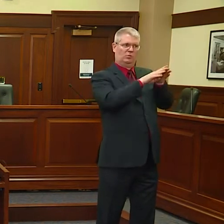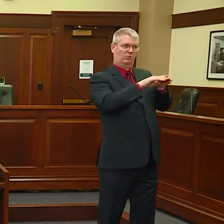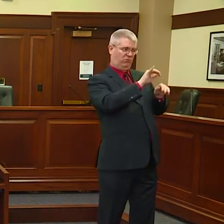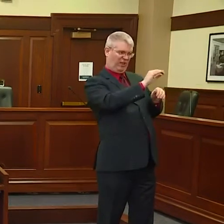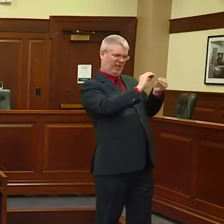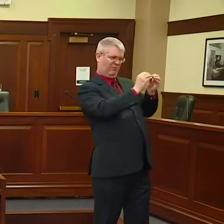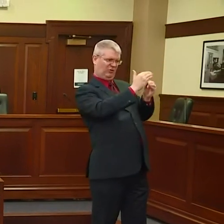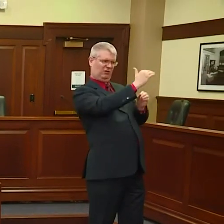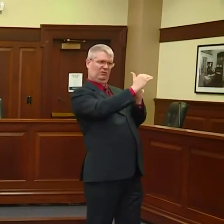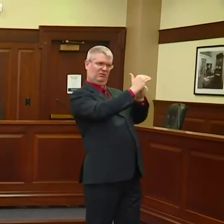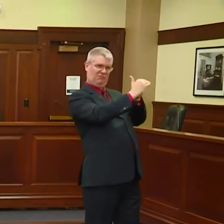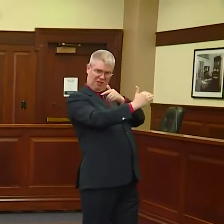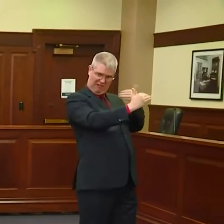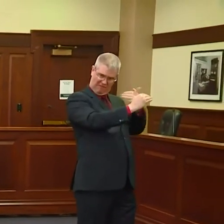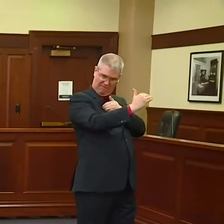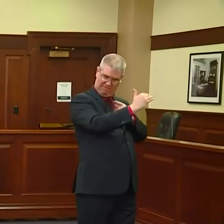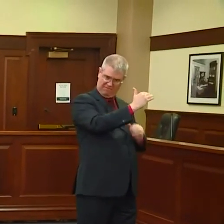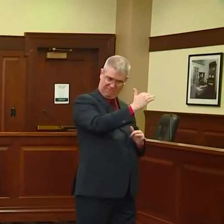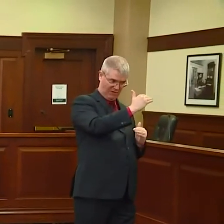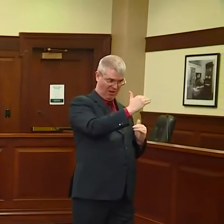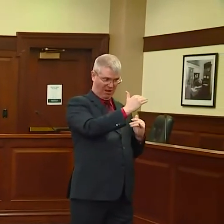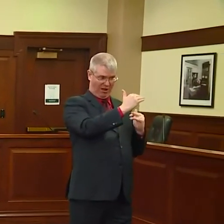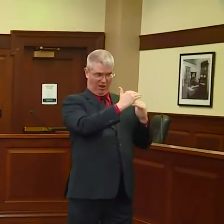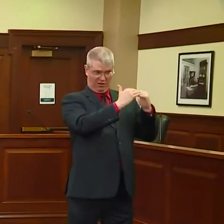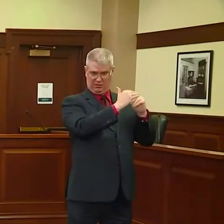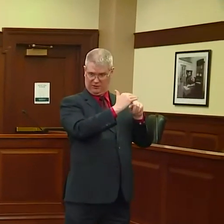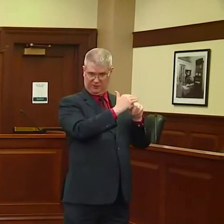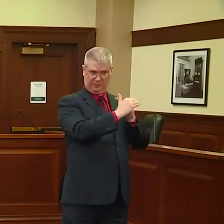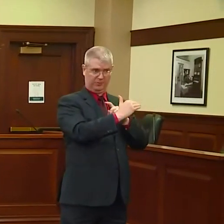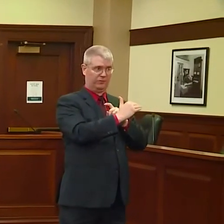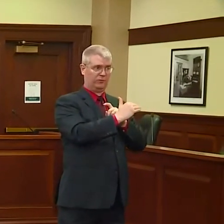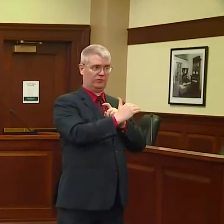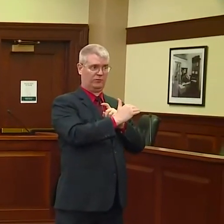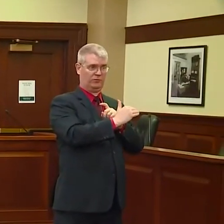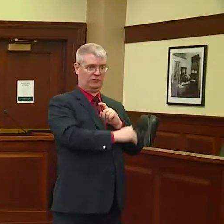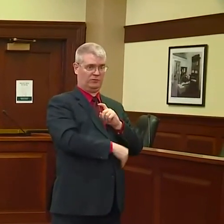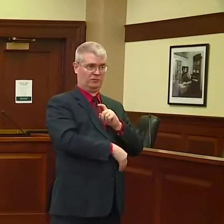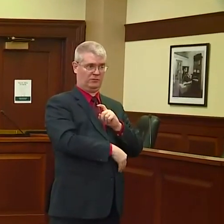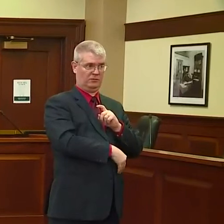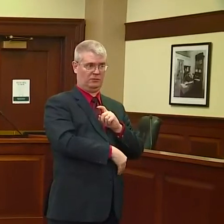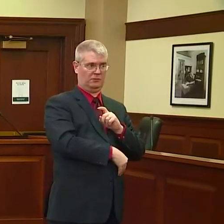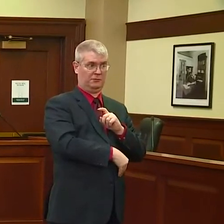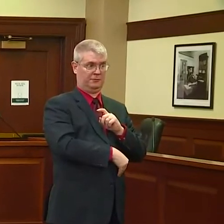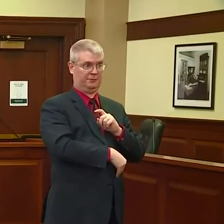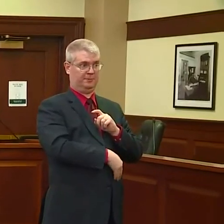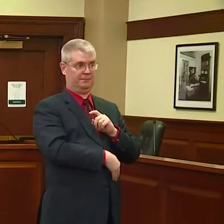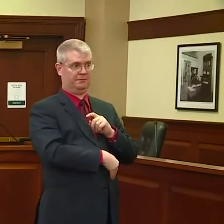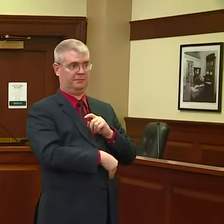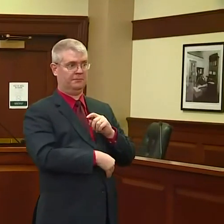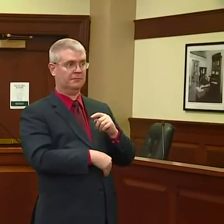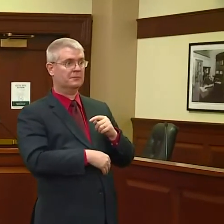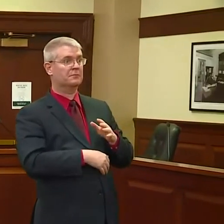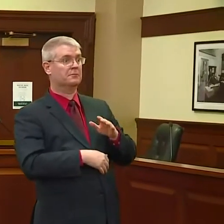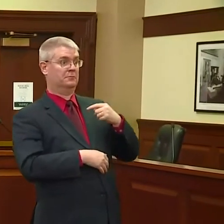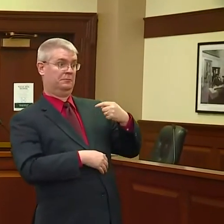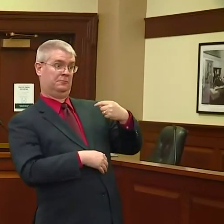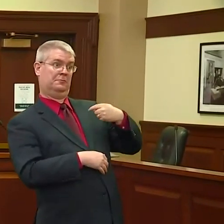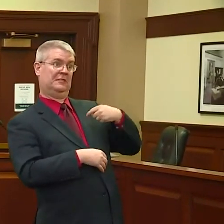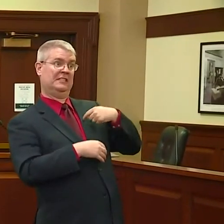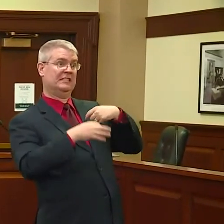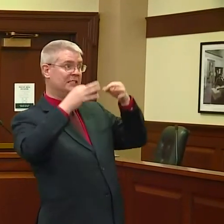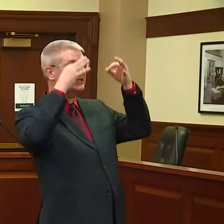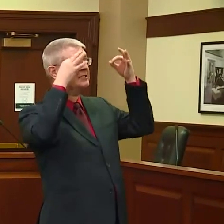In March, it was, in essence, 115 school districts. The only one I did, Dave,